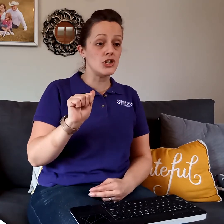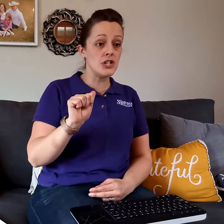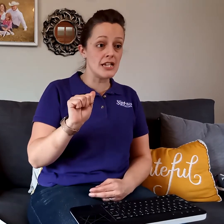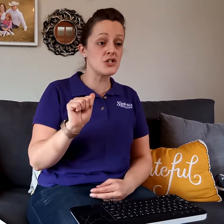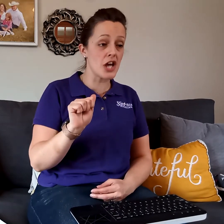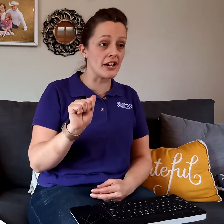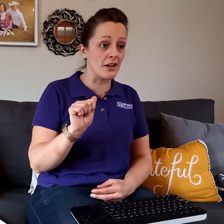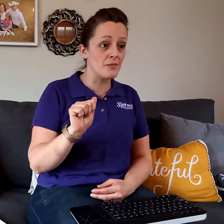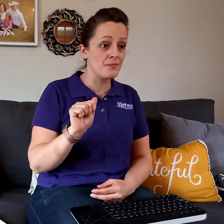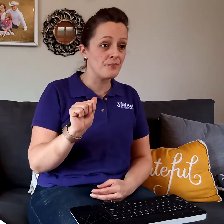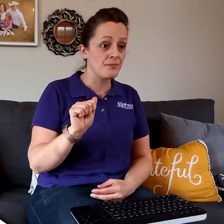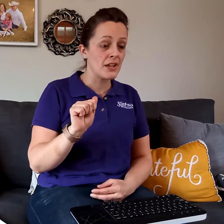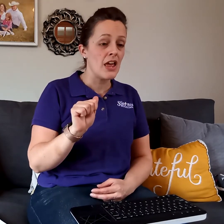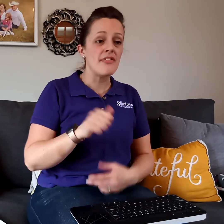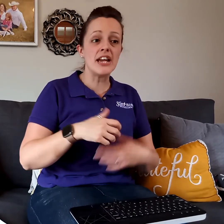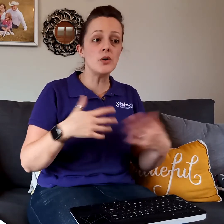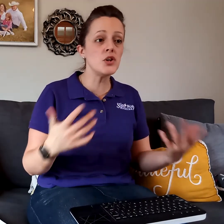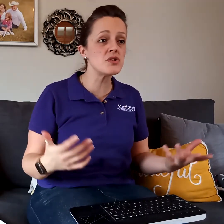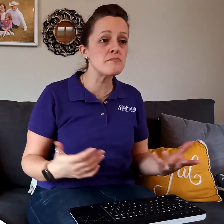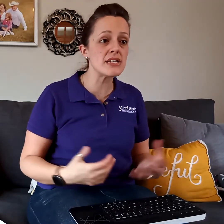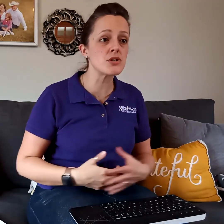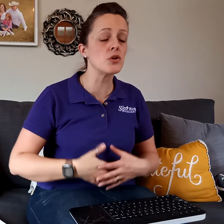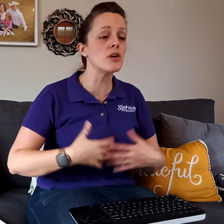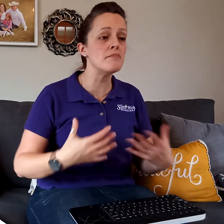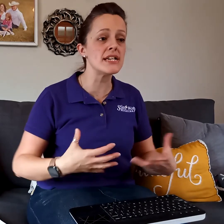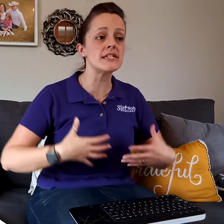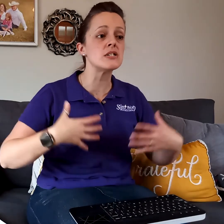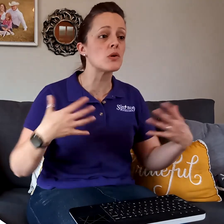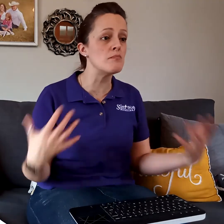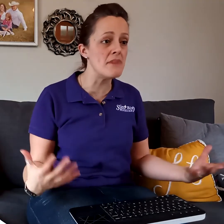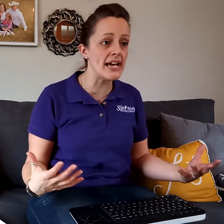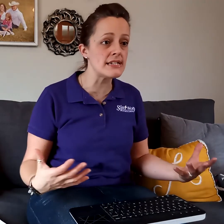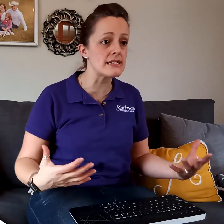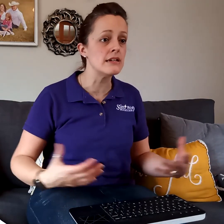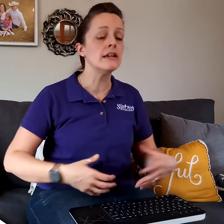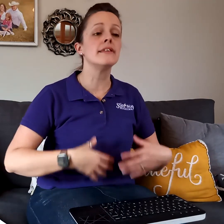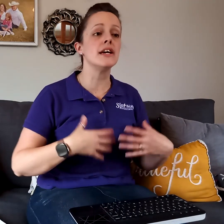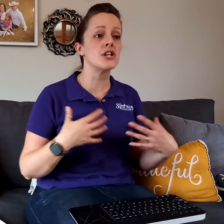is Jenna. They don't use Mr. or Mrs. or Miss. They just